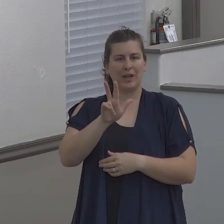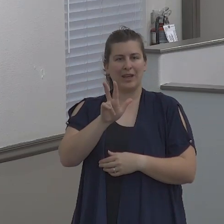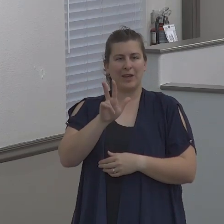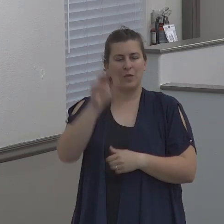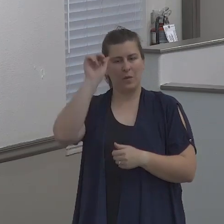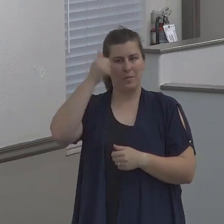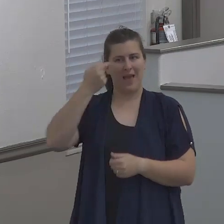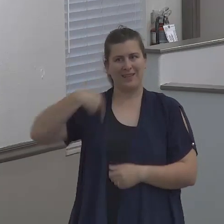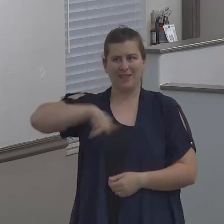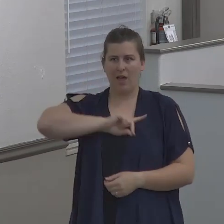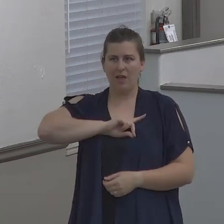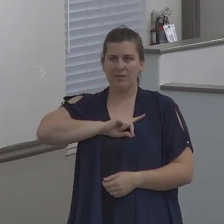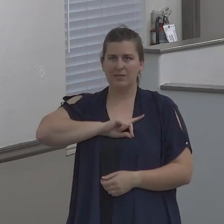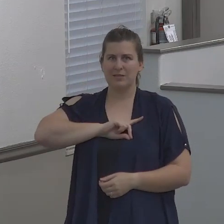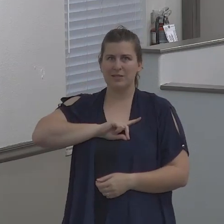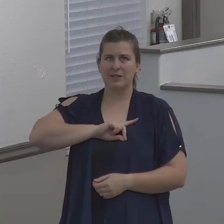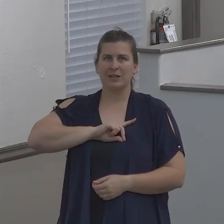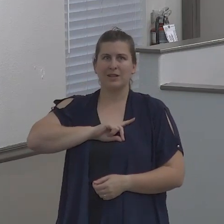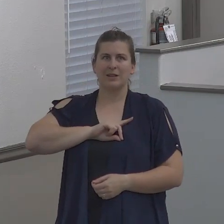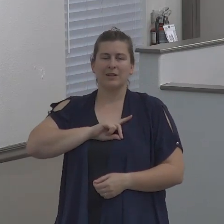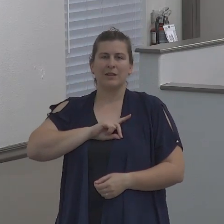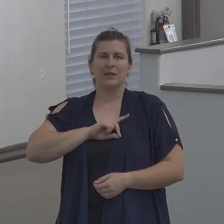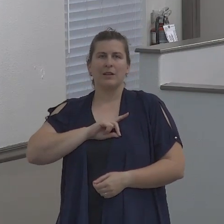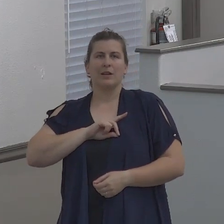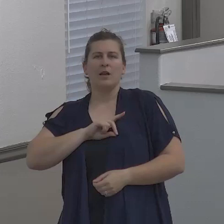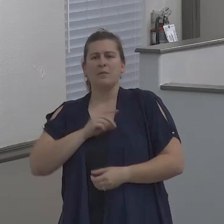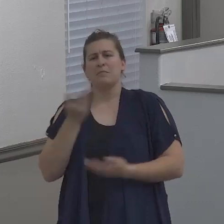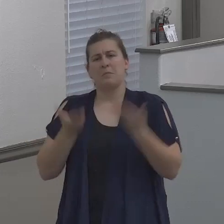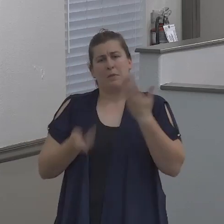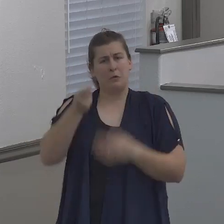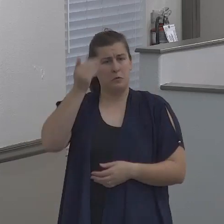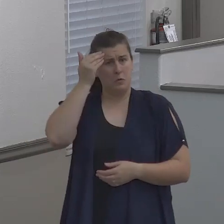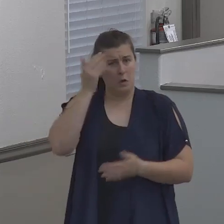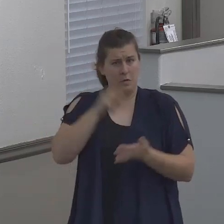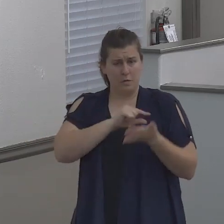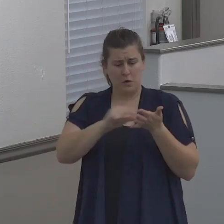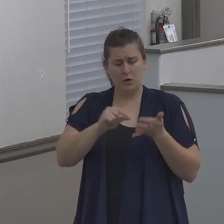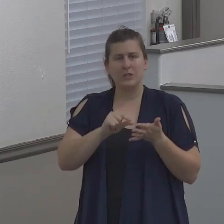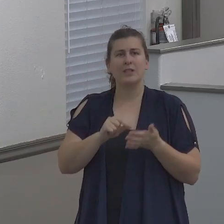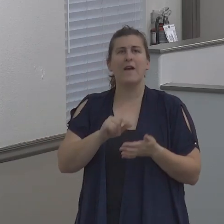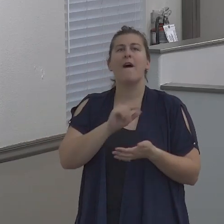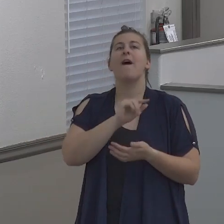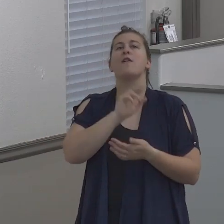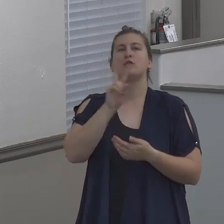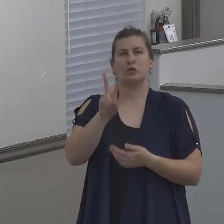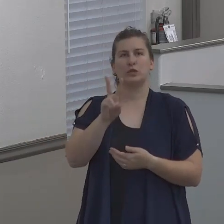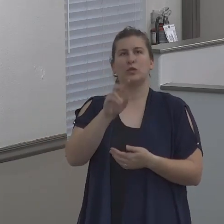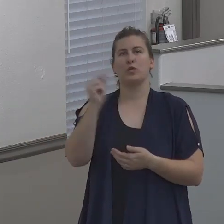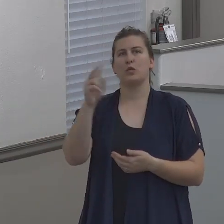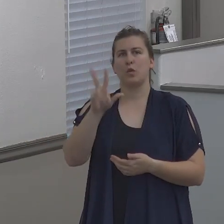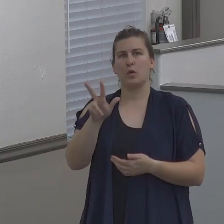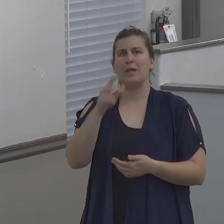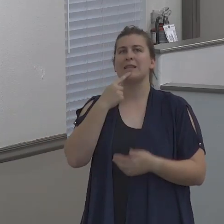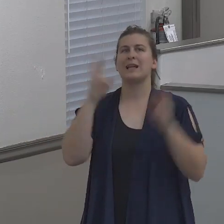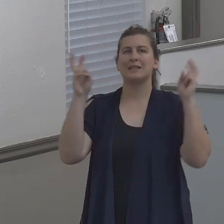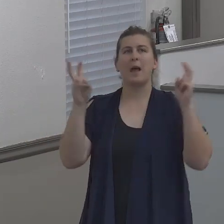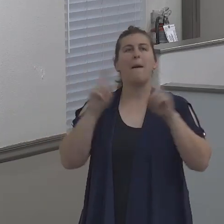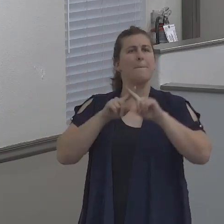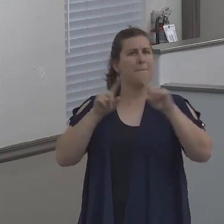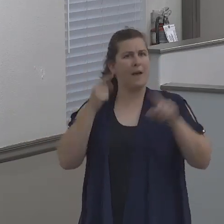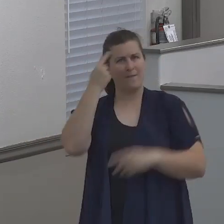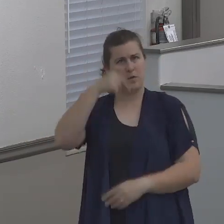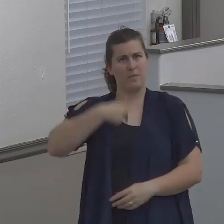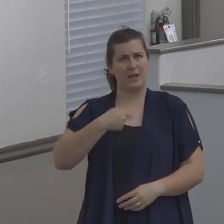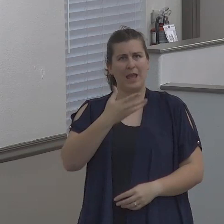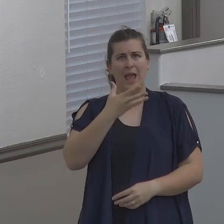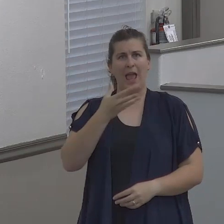know, Psalm 73, the psalmist reminded us, this is a very, very well-known psalm. Psalm 73,